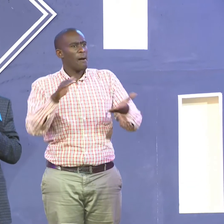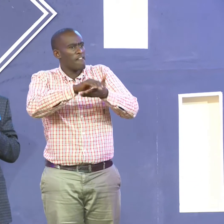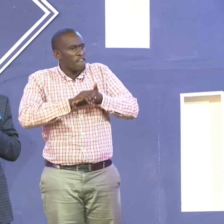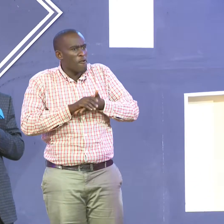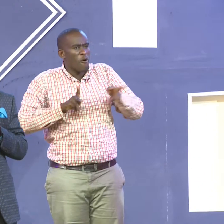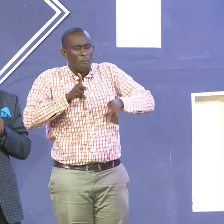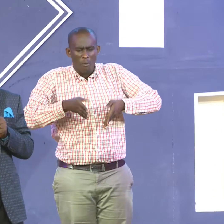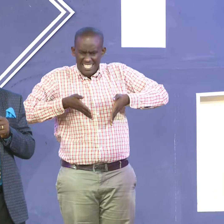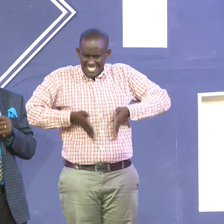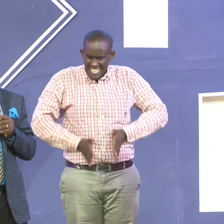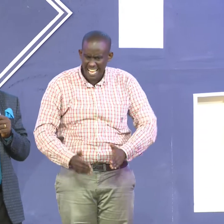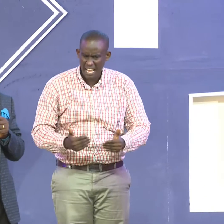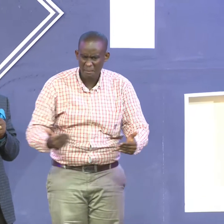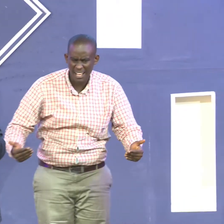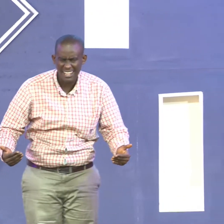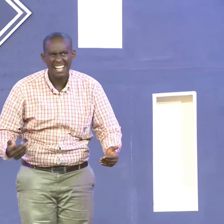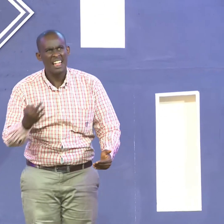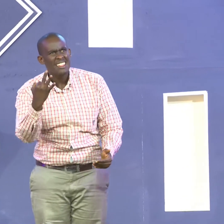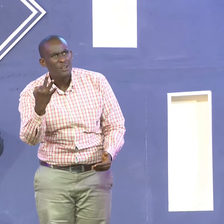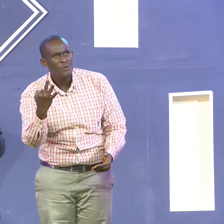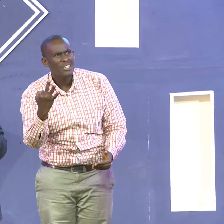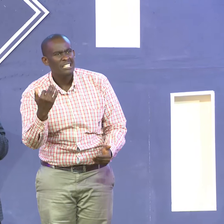We produce children. When you birth